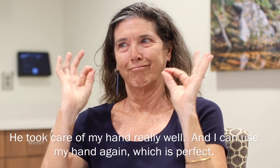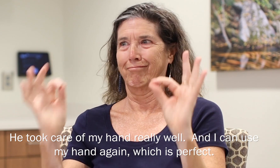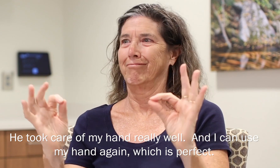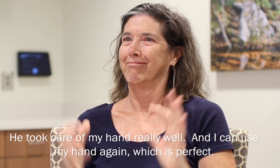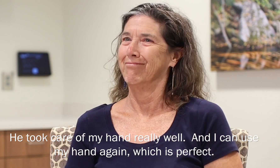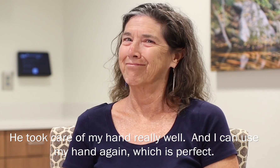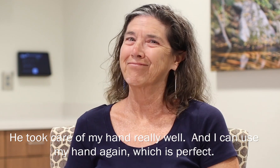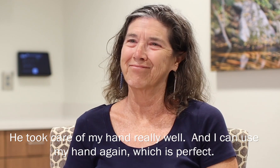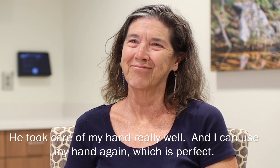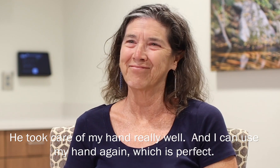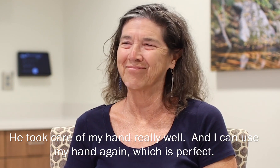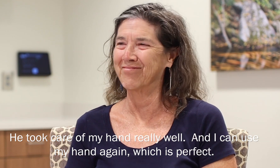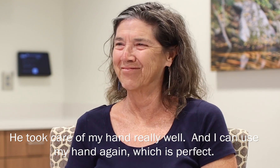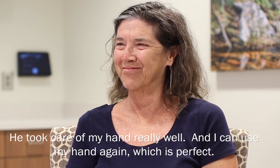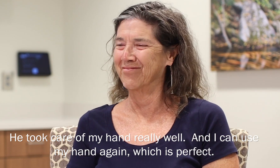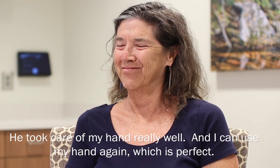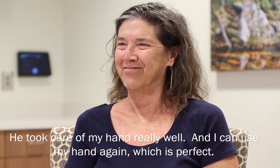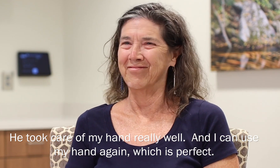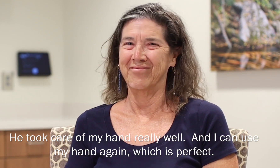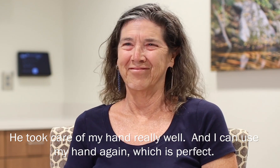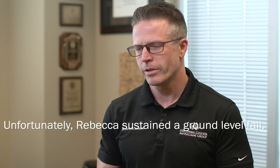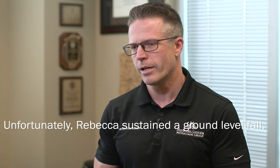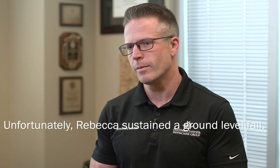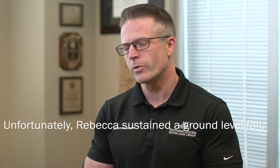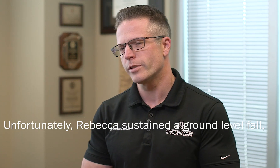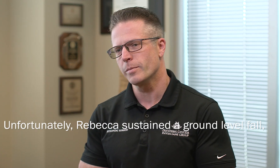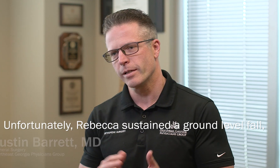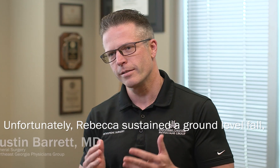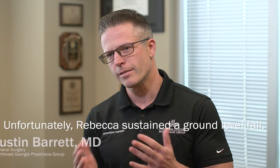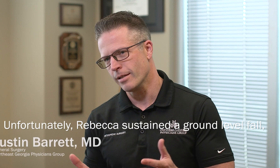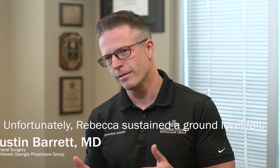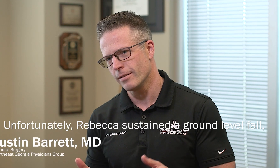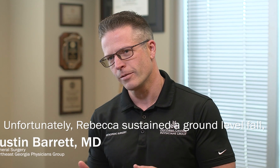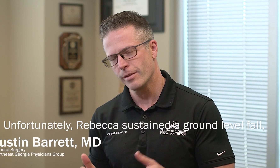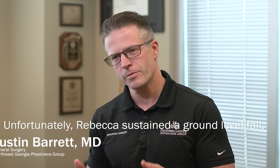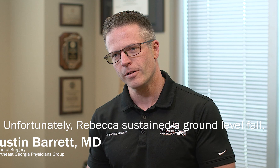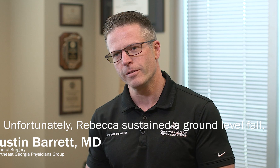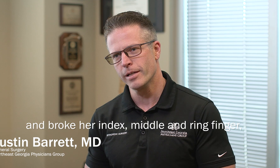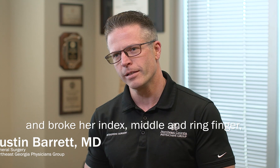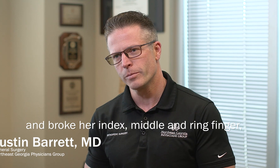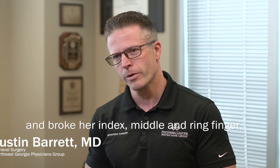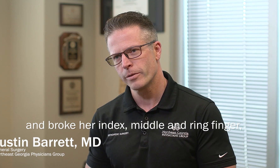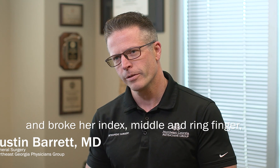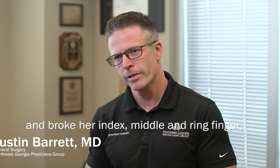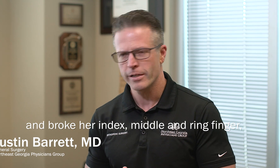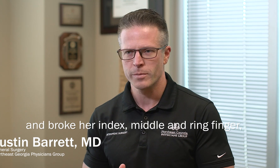and I can use my hand again, which is perfect. Unfortunately, Rebecca sustained a ground level fall and broke her index, middle,